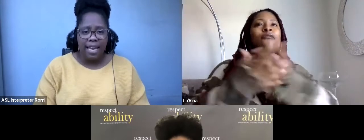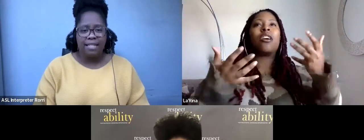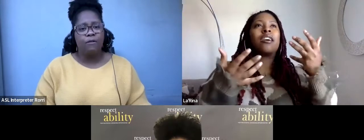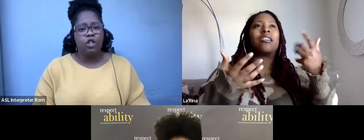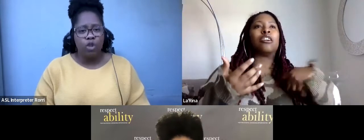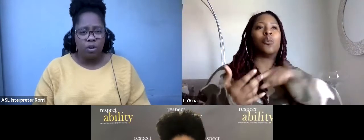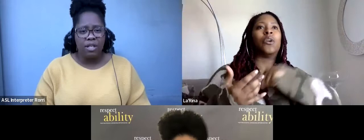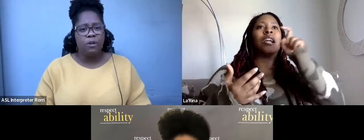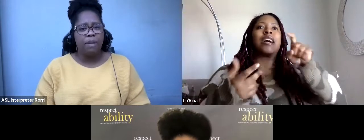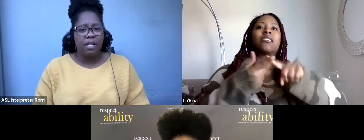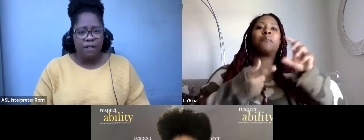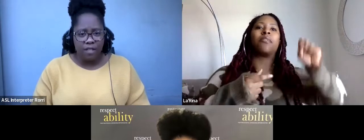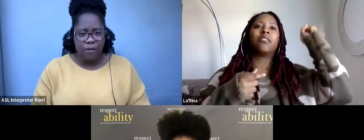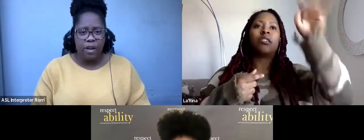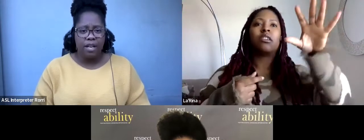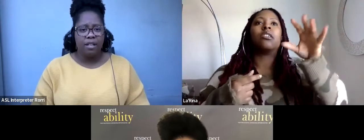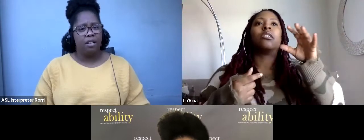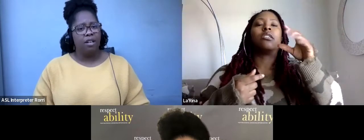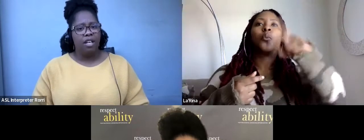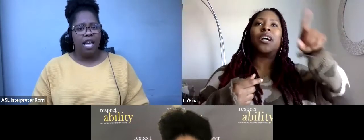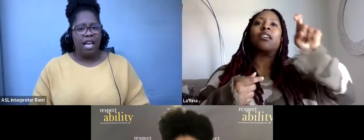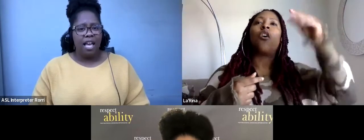different things, different struggles. Their perspective is different.